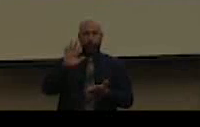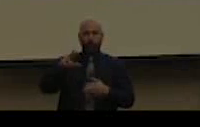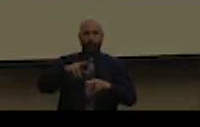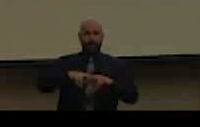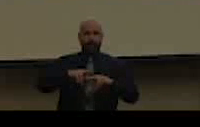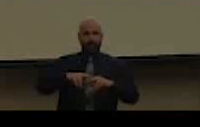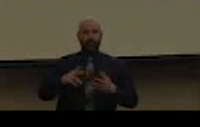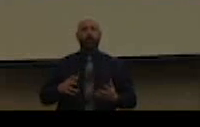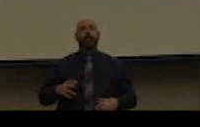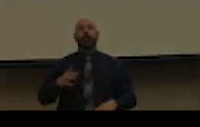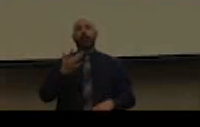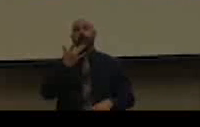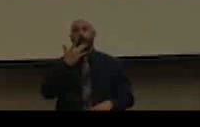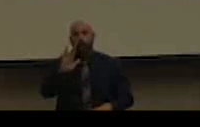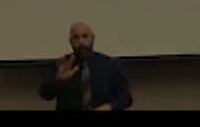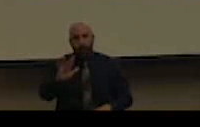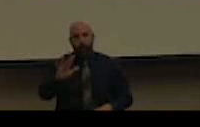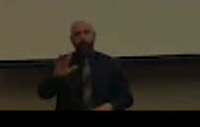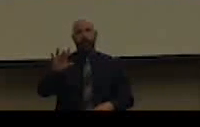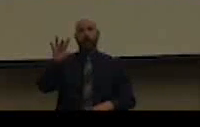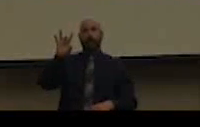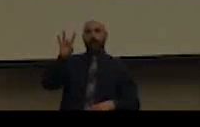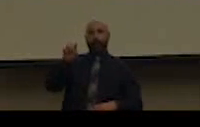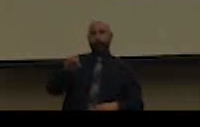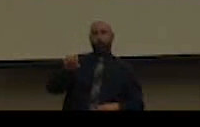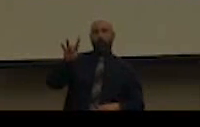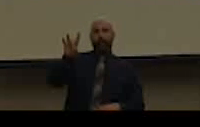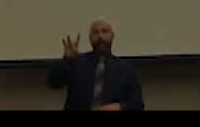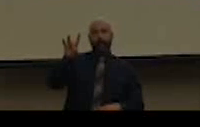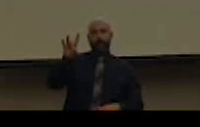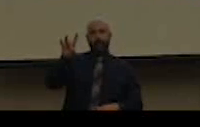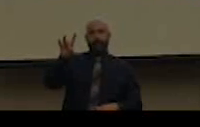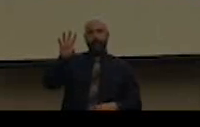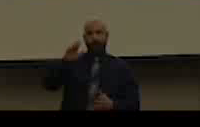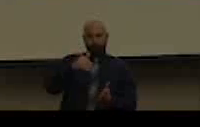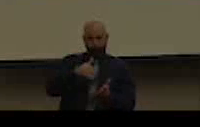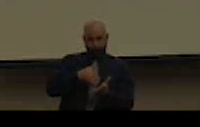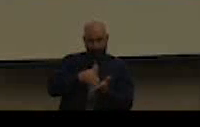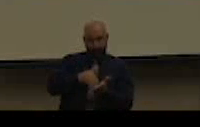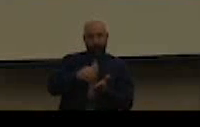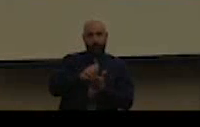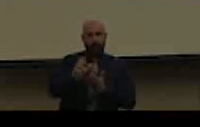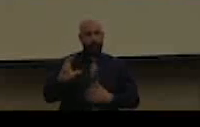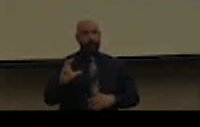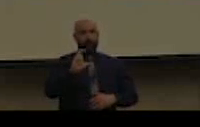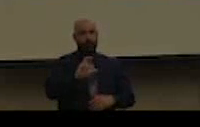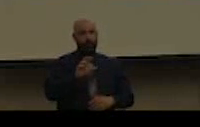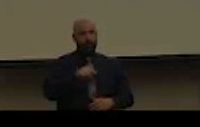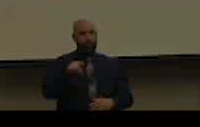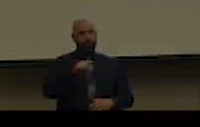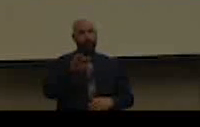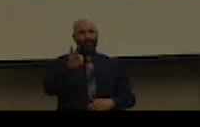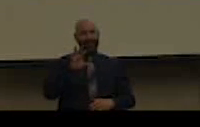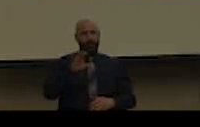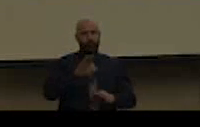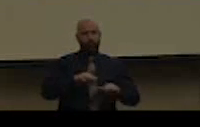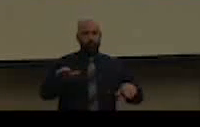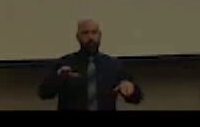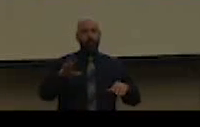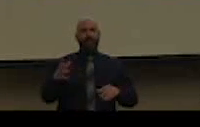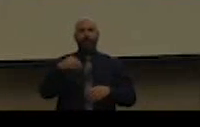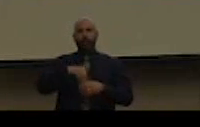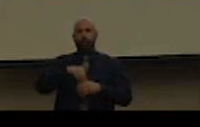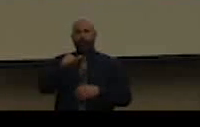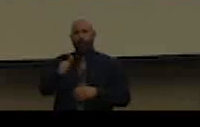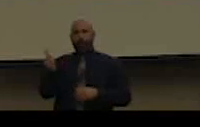8.8 allocated that funded those 900 children and includes the amount that we used to cover the others. So it was, I think, roughly 1,800